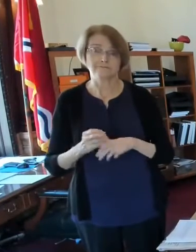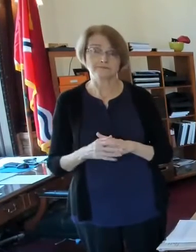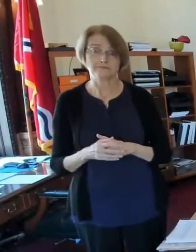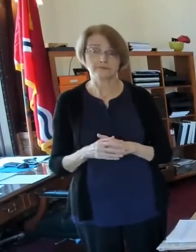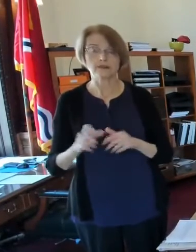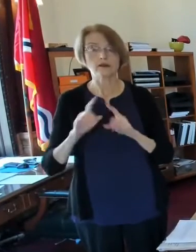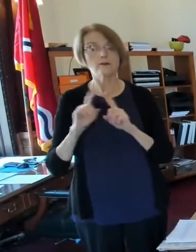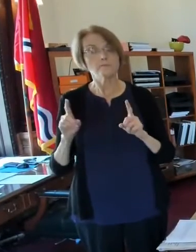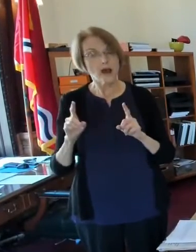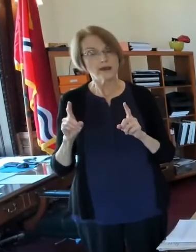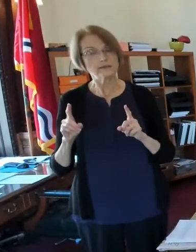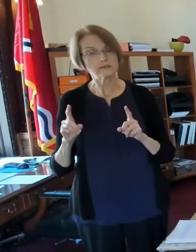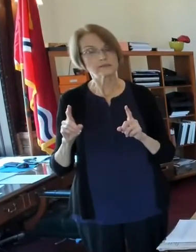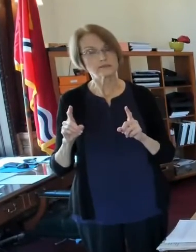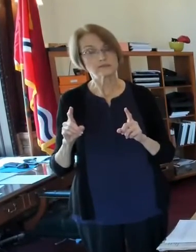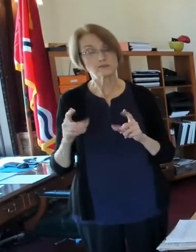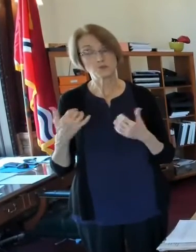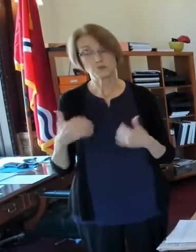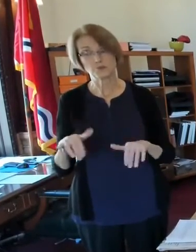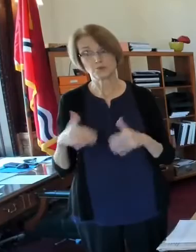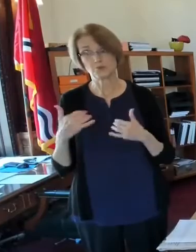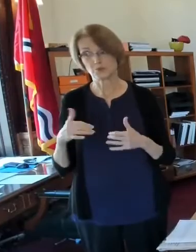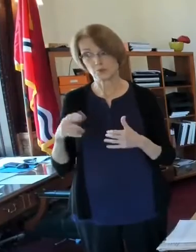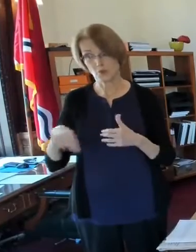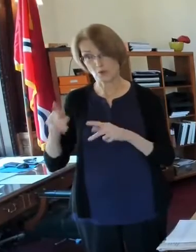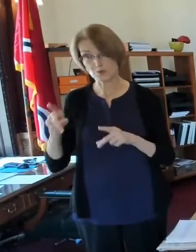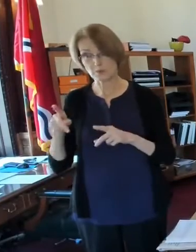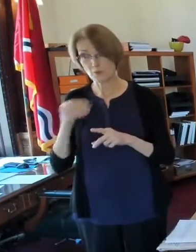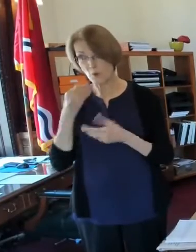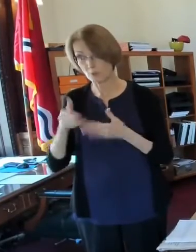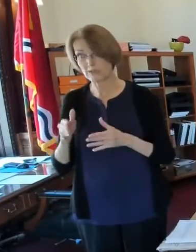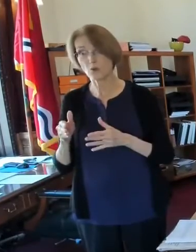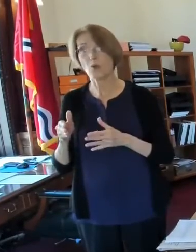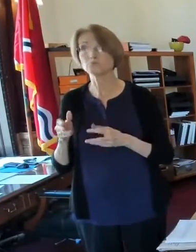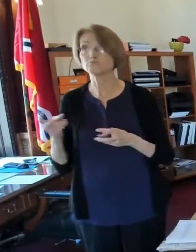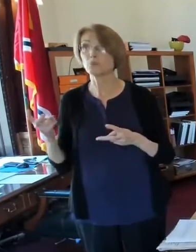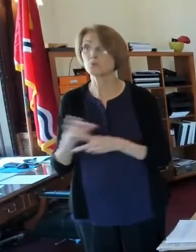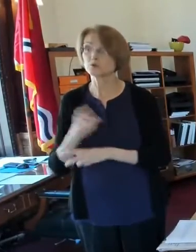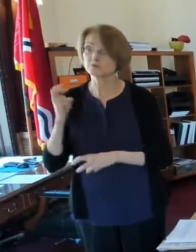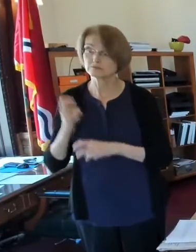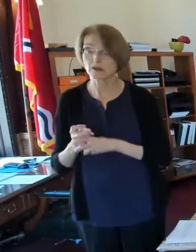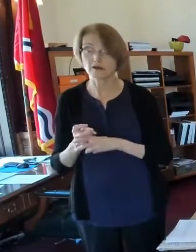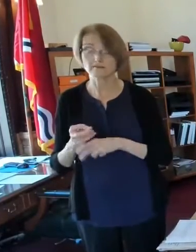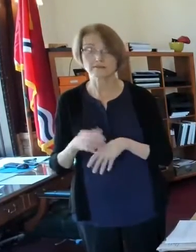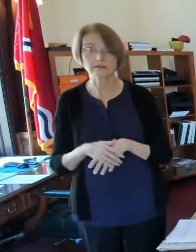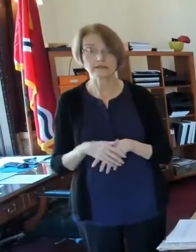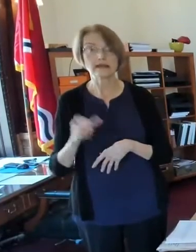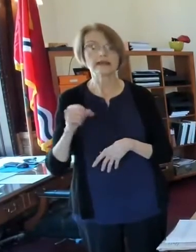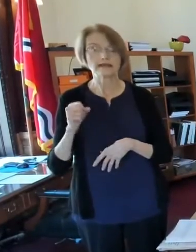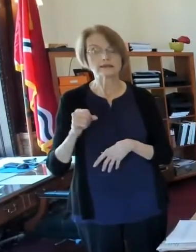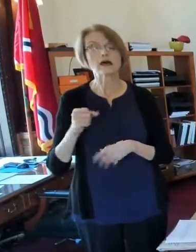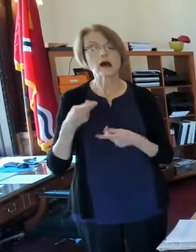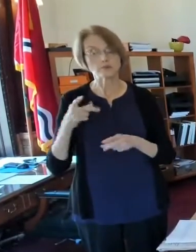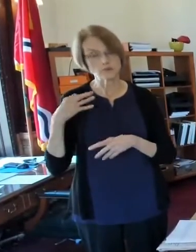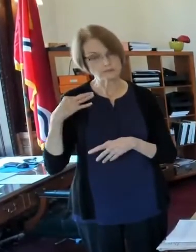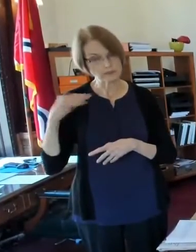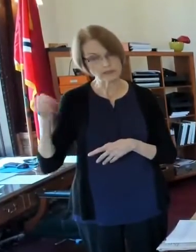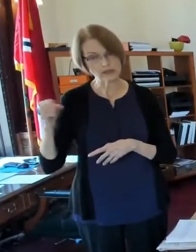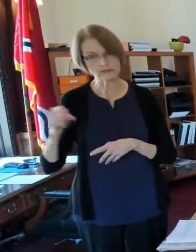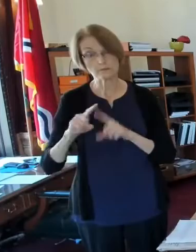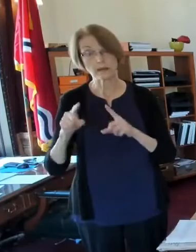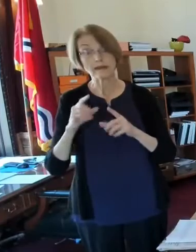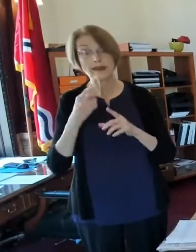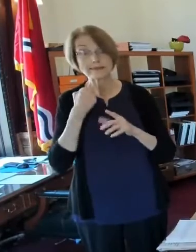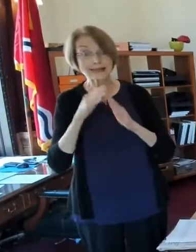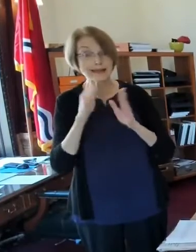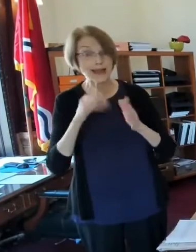But we got to think about how tough it is on those people who are homeless. So yes, there are opportunities, but with regard to the actual tiny house project,